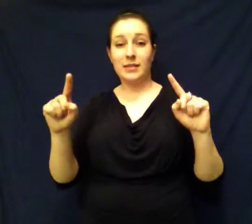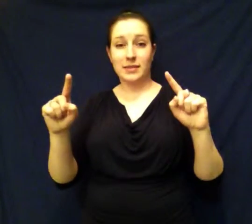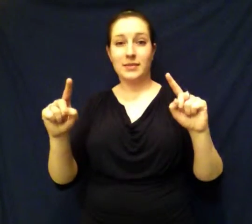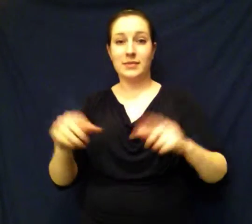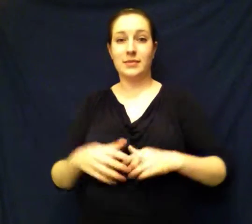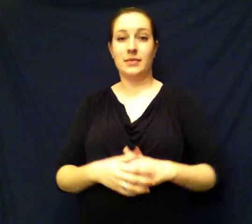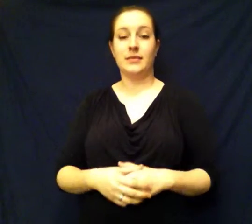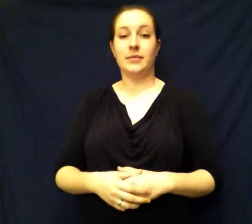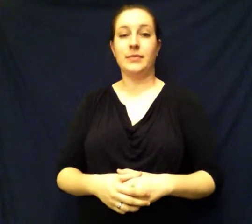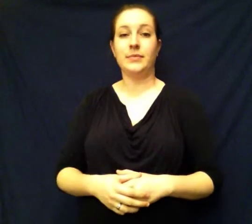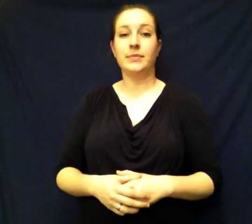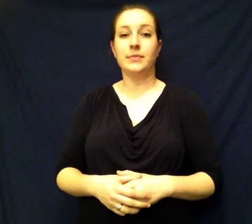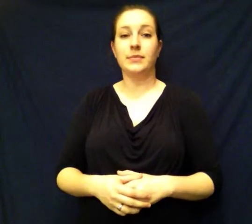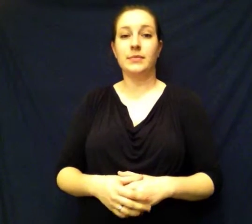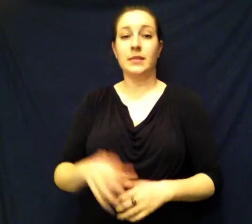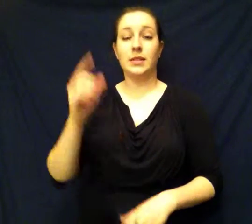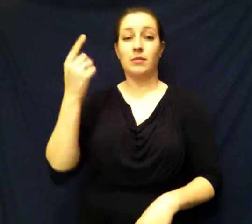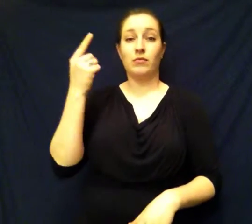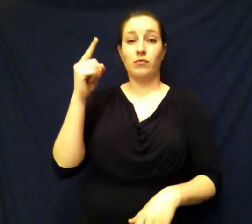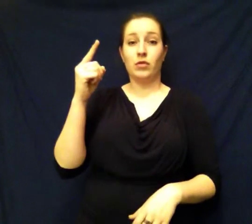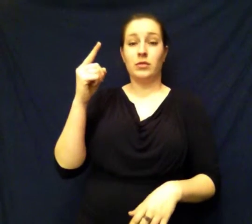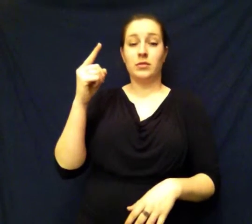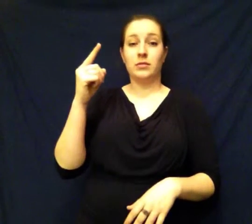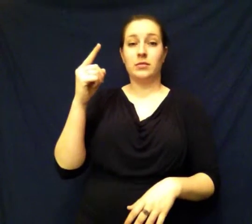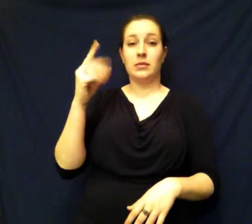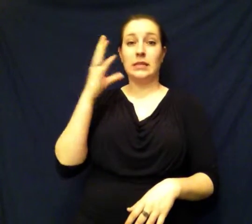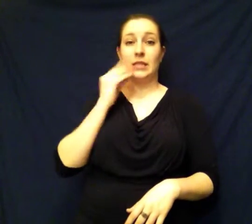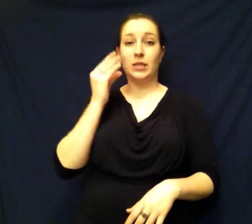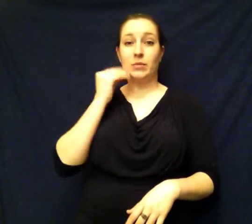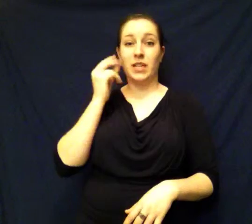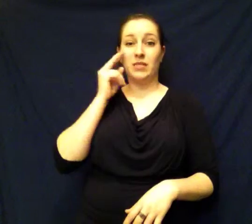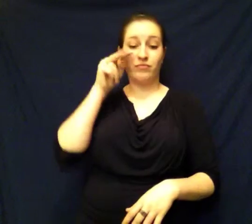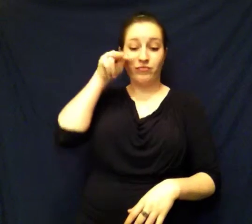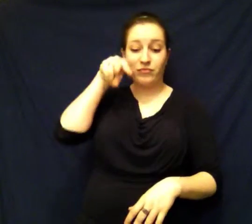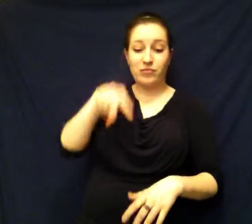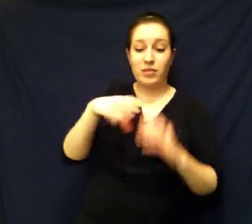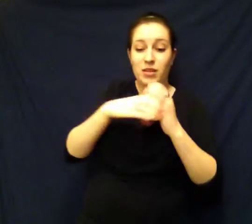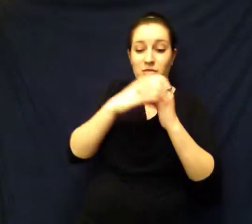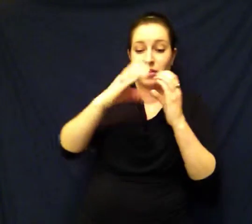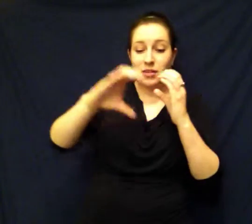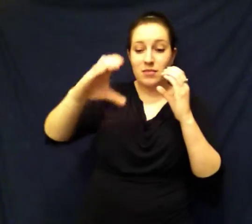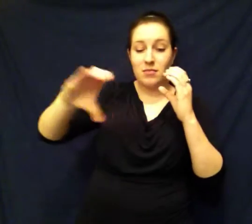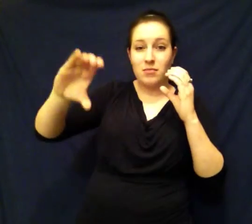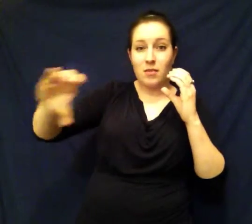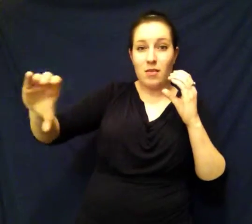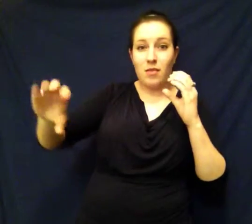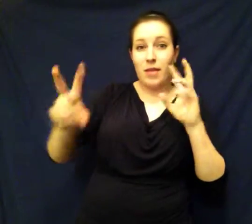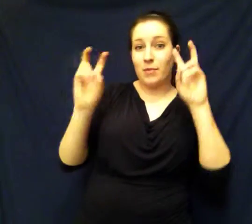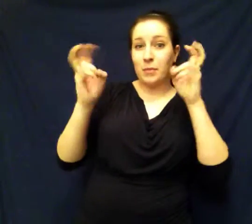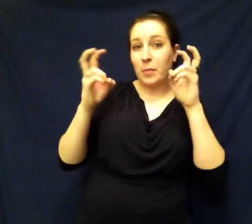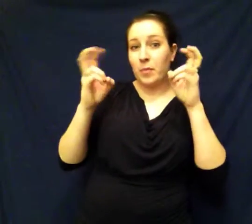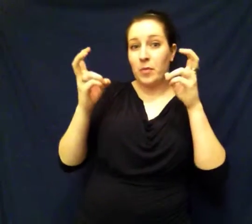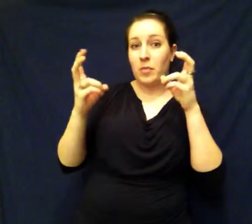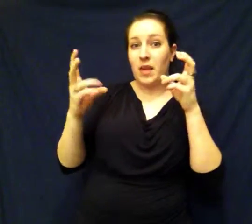first time that they've seen into this tunnel that was supposedly filled after the escape took place.